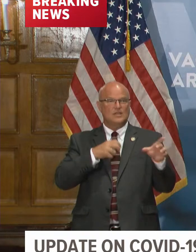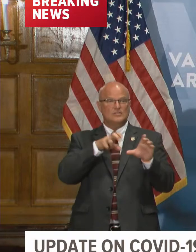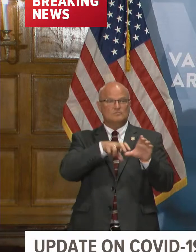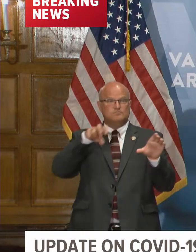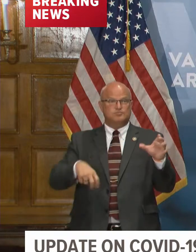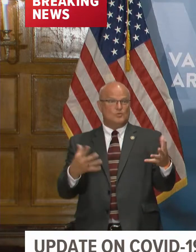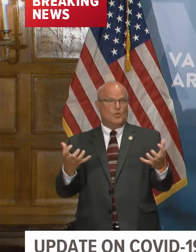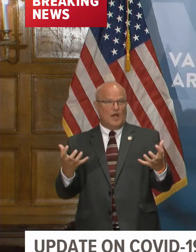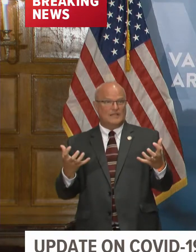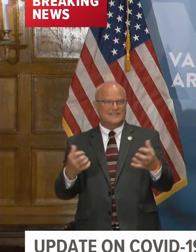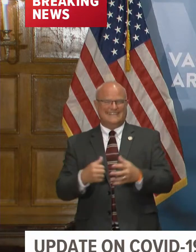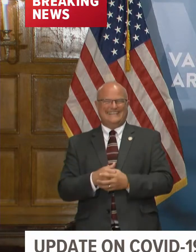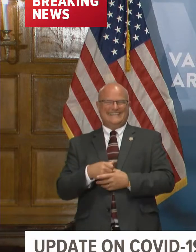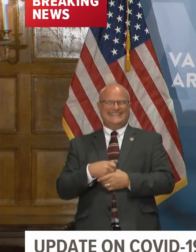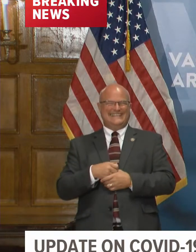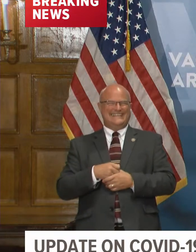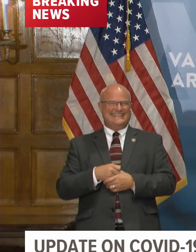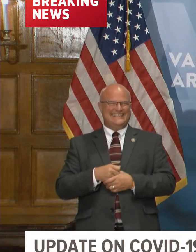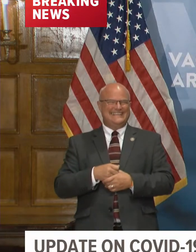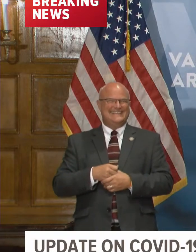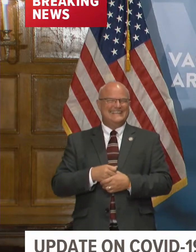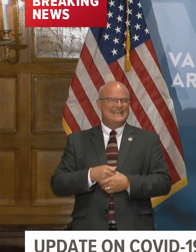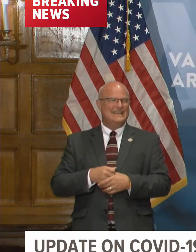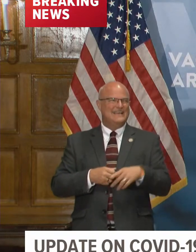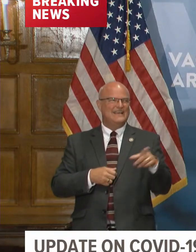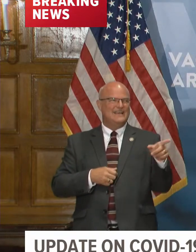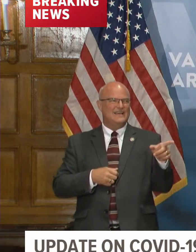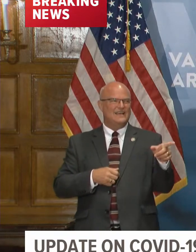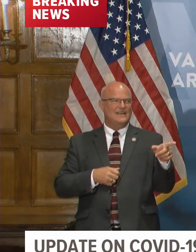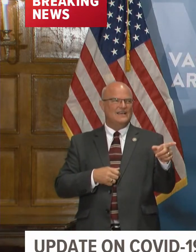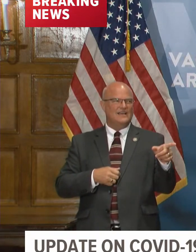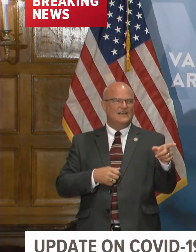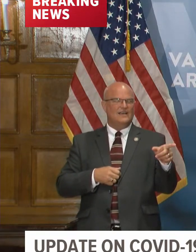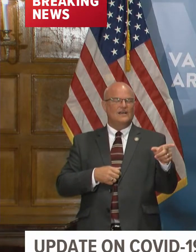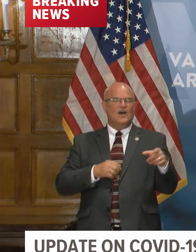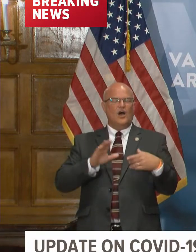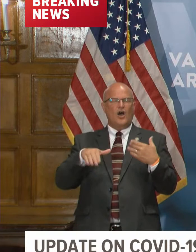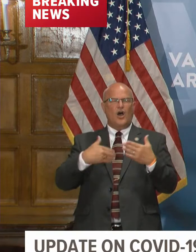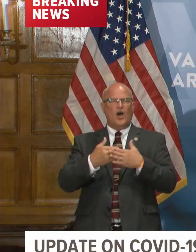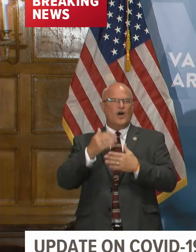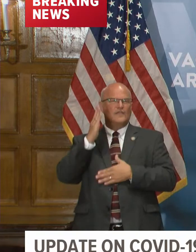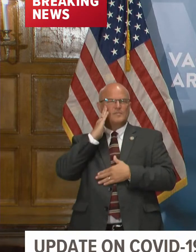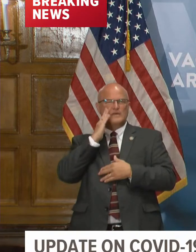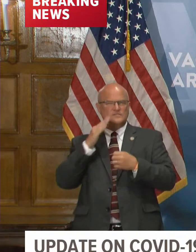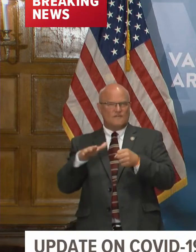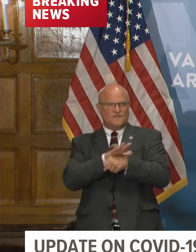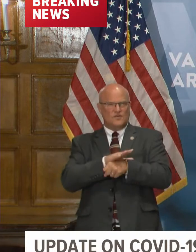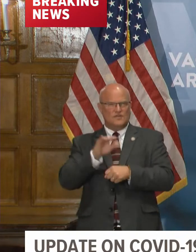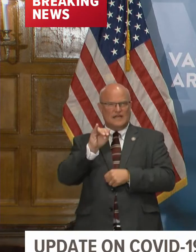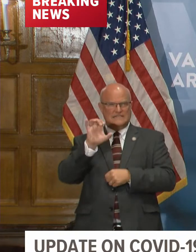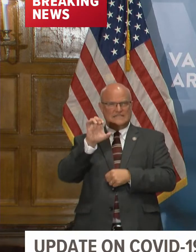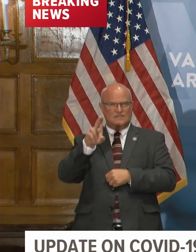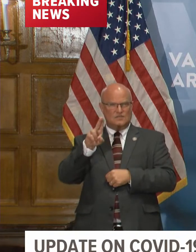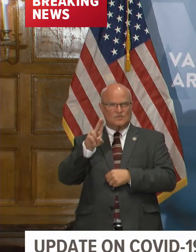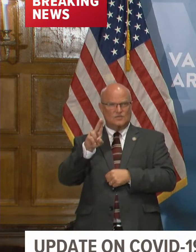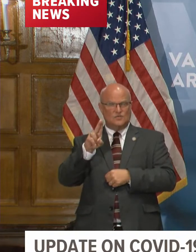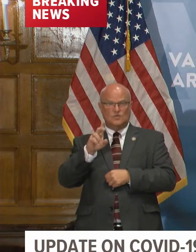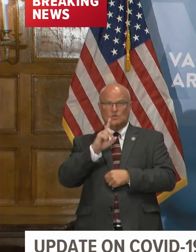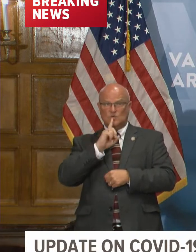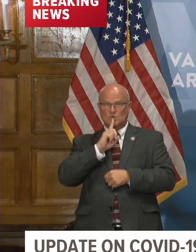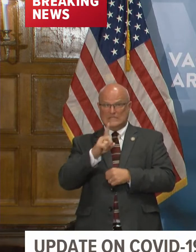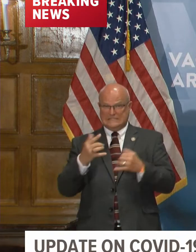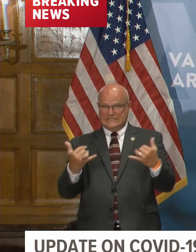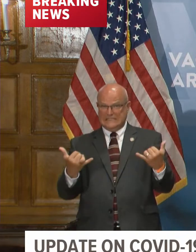I'll take that. A moment ago, sir, you said that all those beds are full. ICU beds are literally served